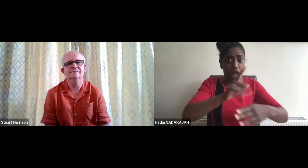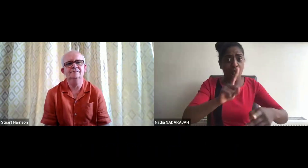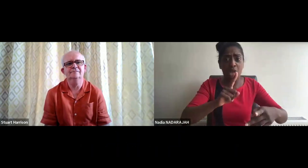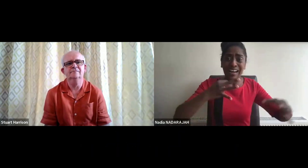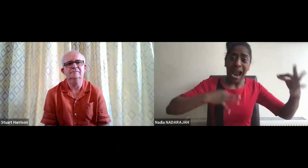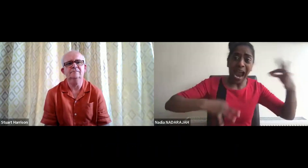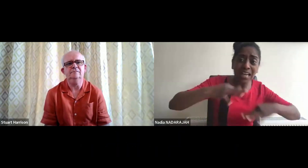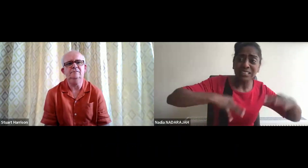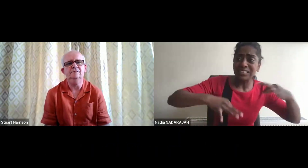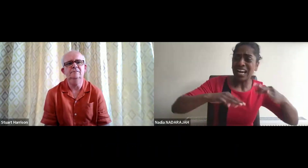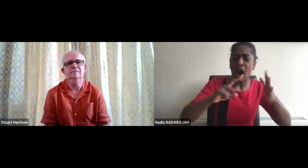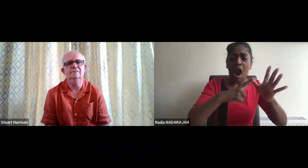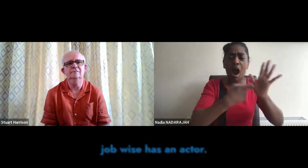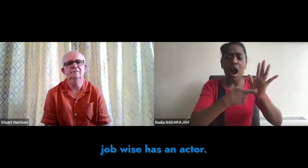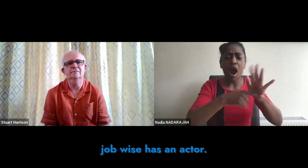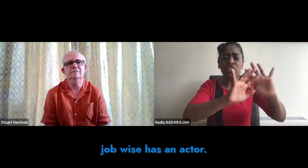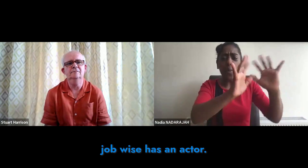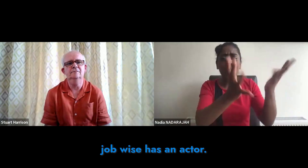wonderful.